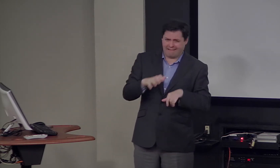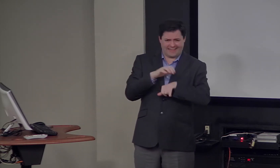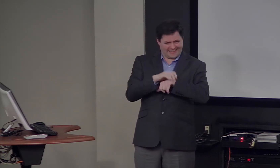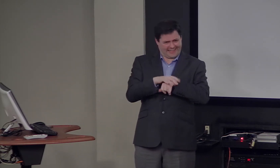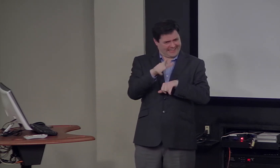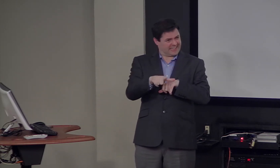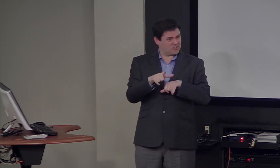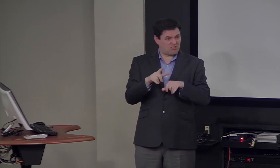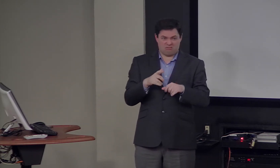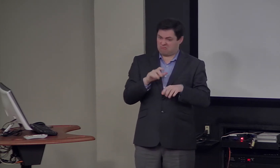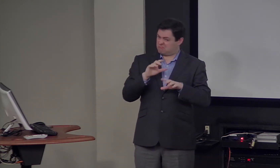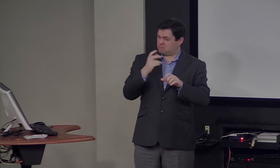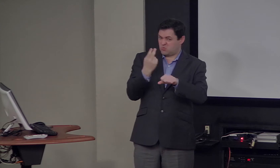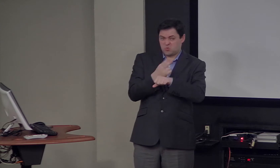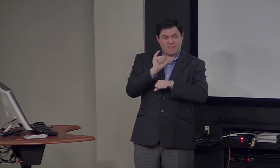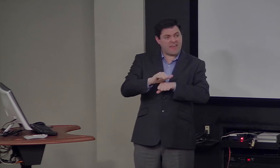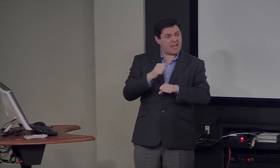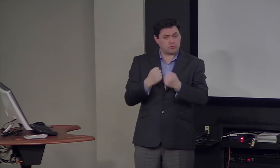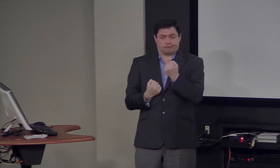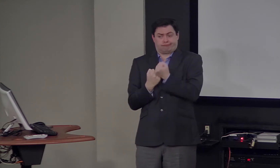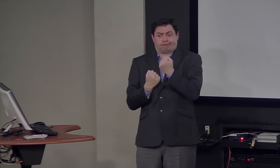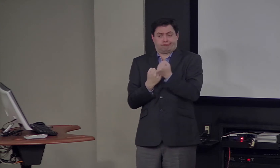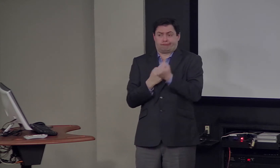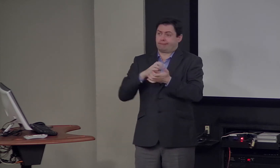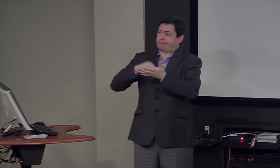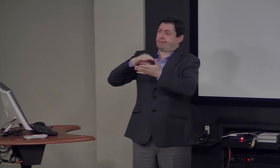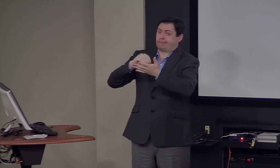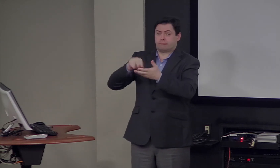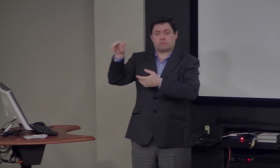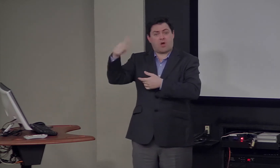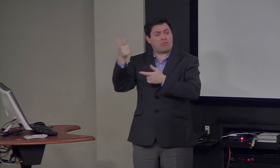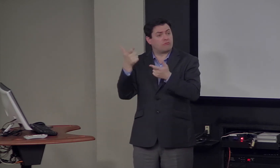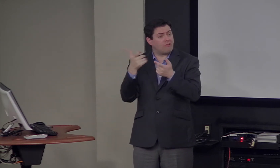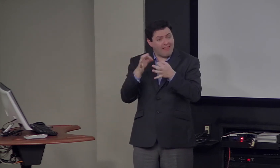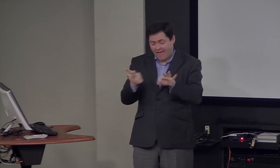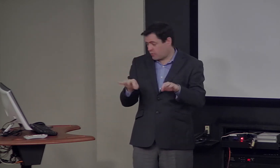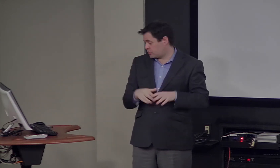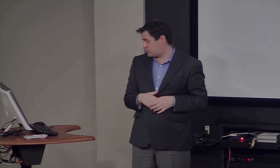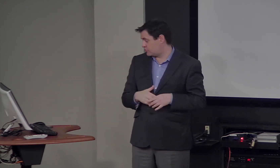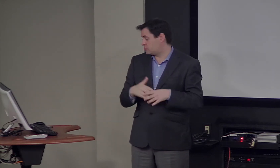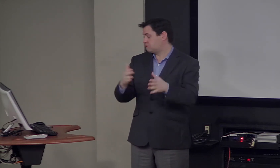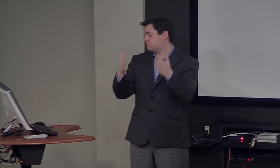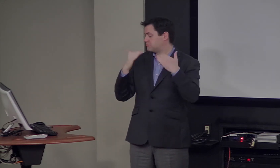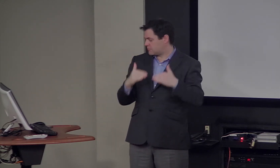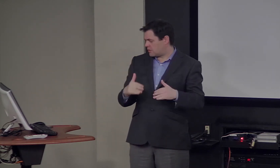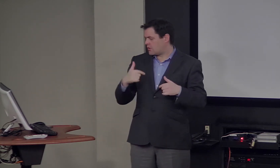to achieving skills in a second language and as an interpreter, if those skills would bolster their second